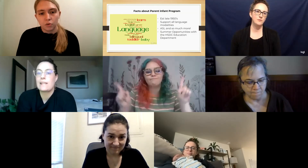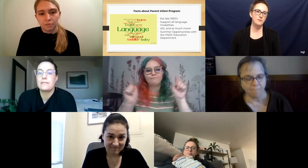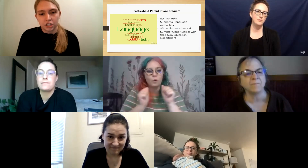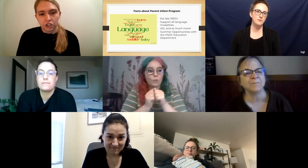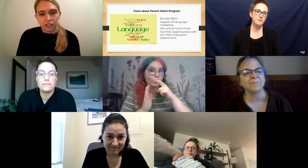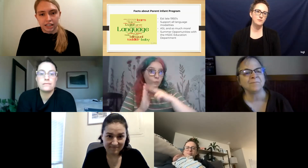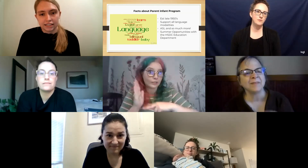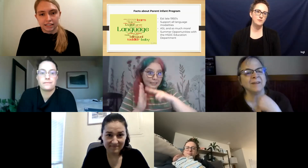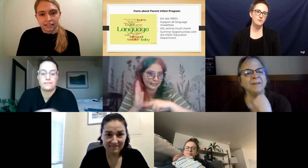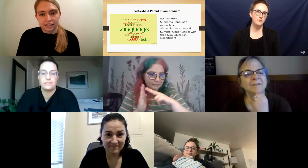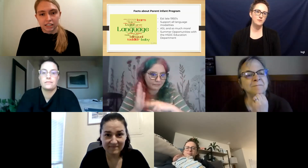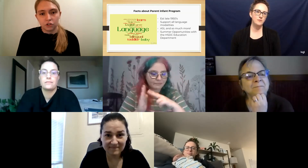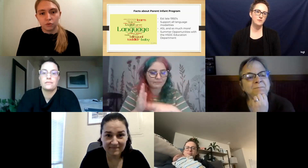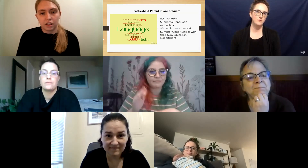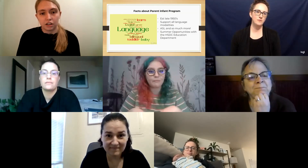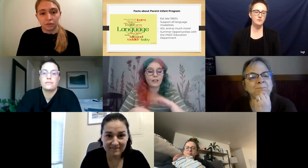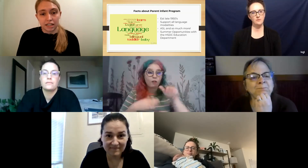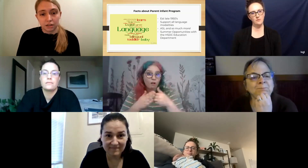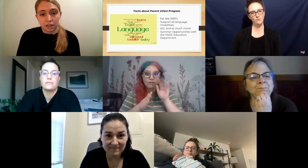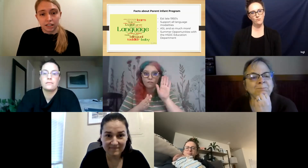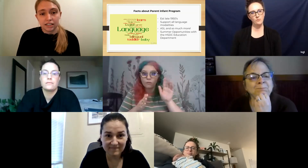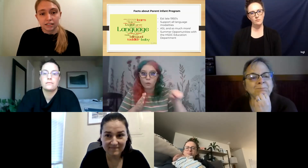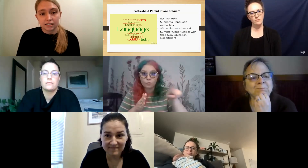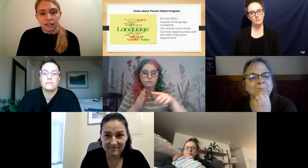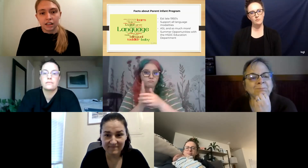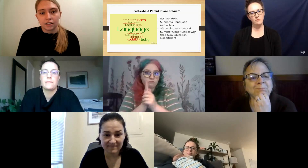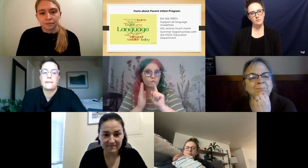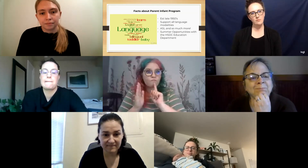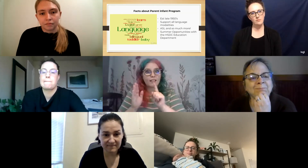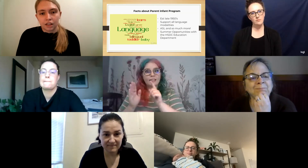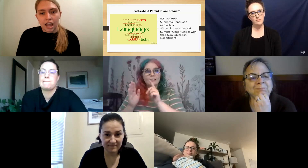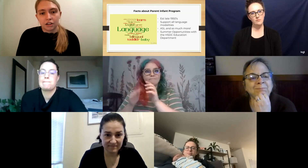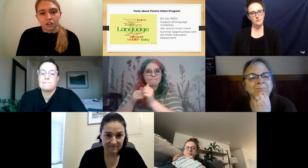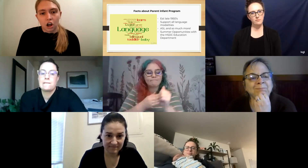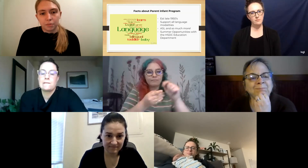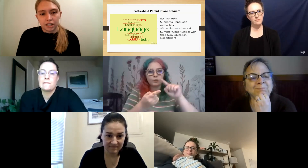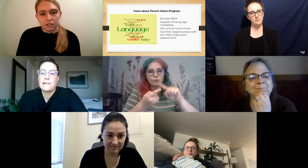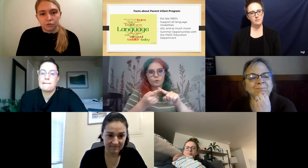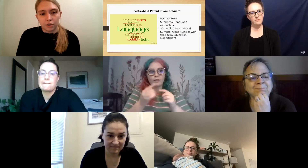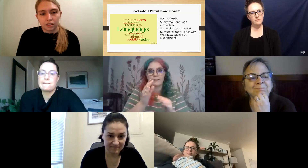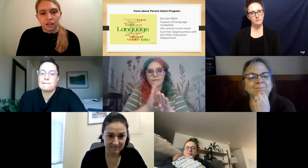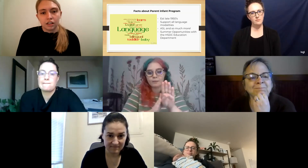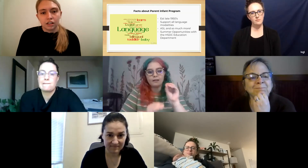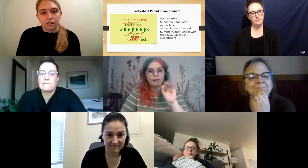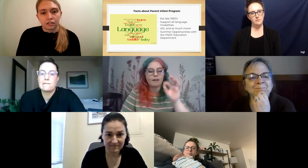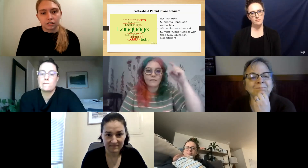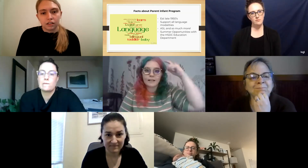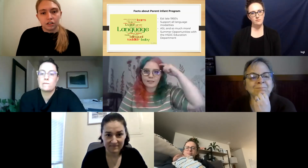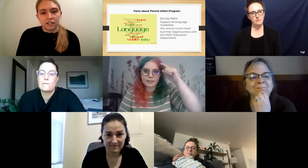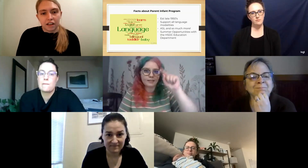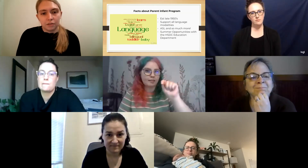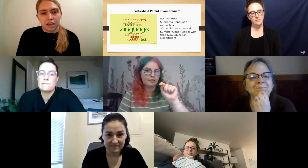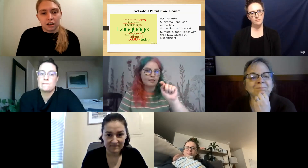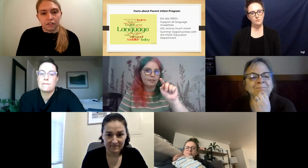We want to make sure your kid is successful with their reading abilities and competent with